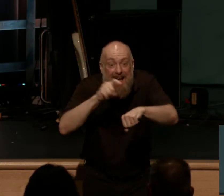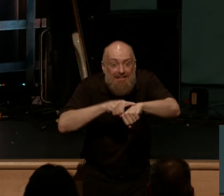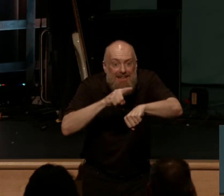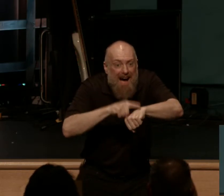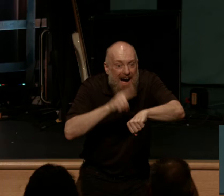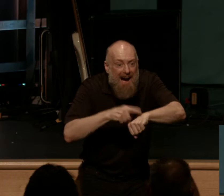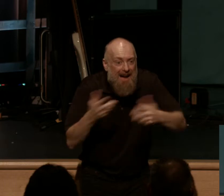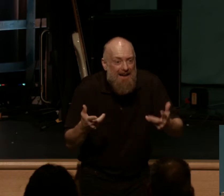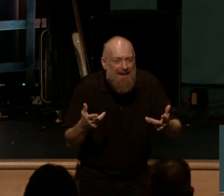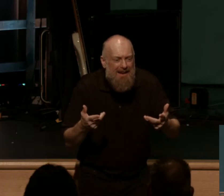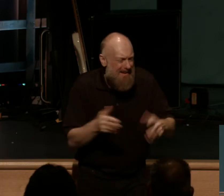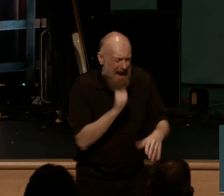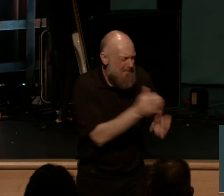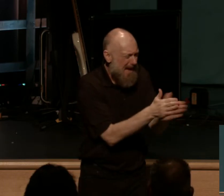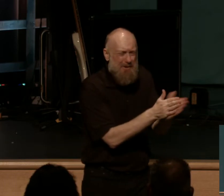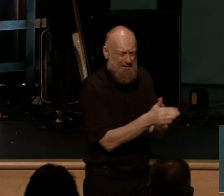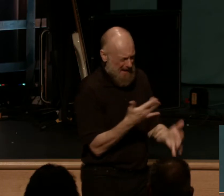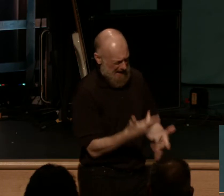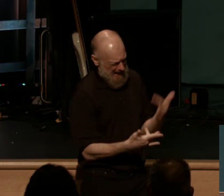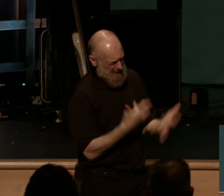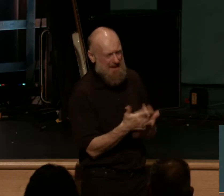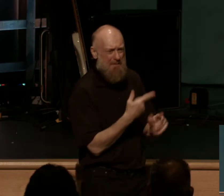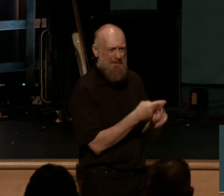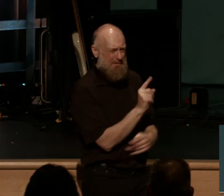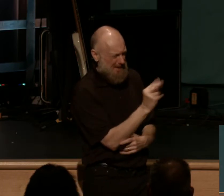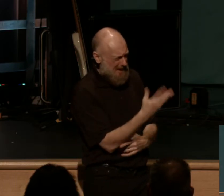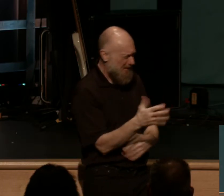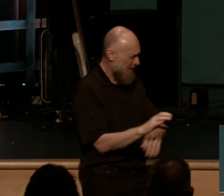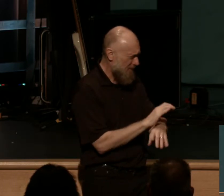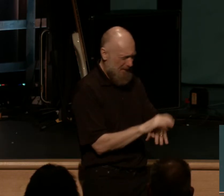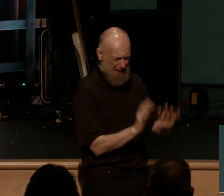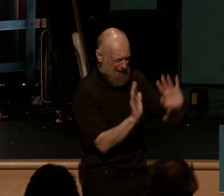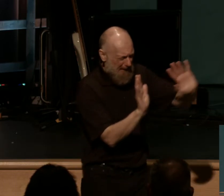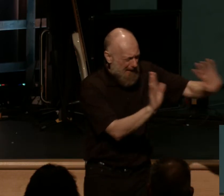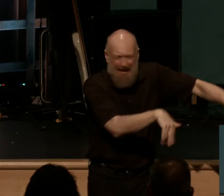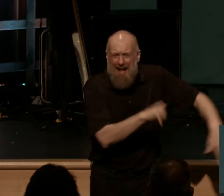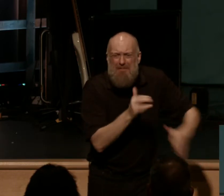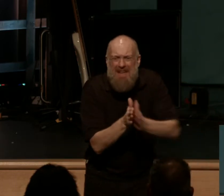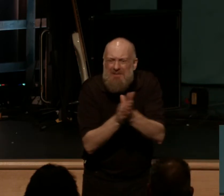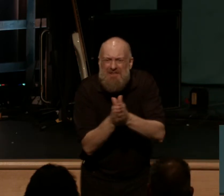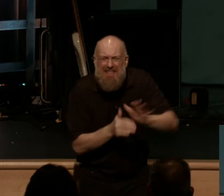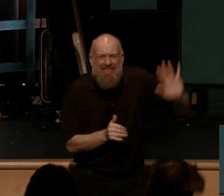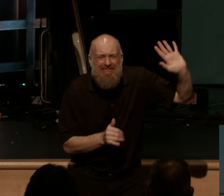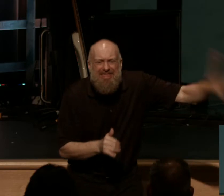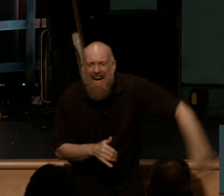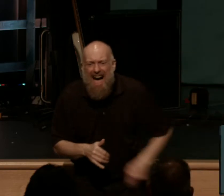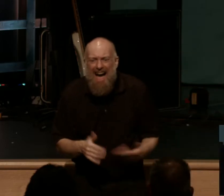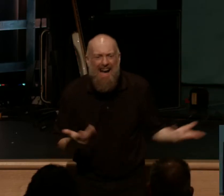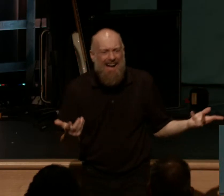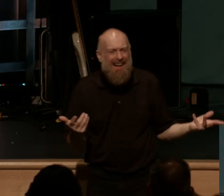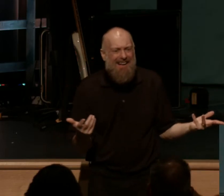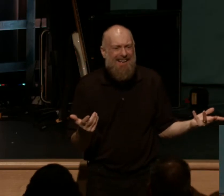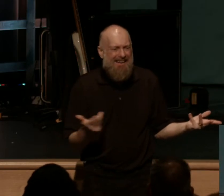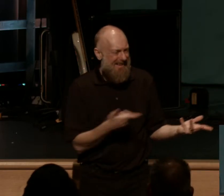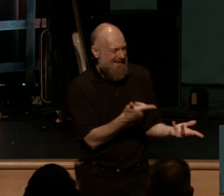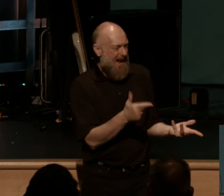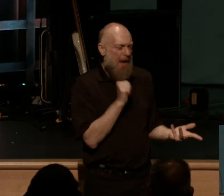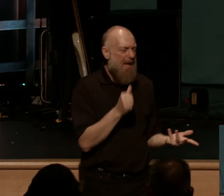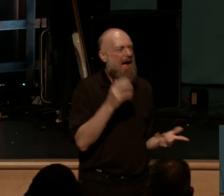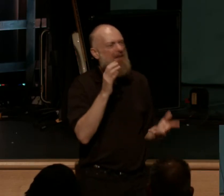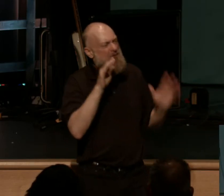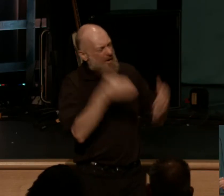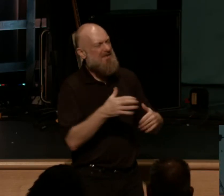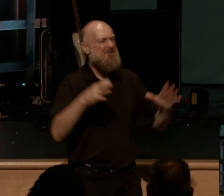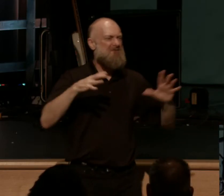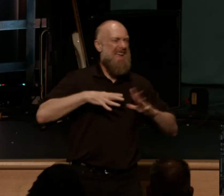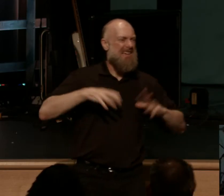no amount of entertainment that can come even a fraction close to the satisfaction that you sense in that moment. There's no amount of leisure. There's no vacation.